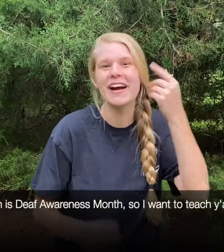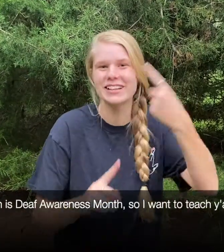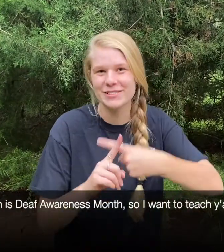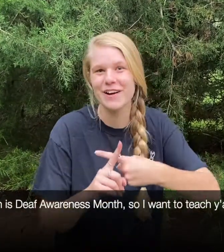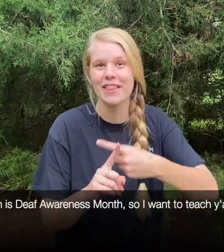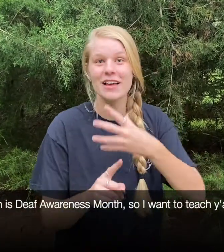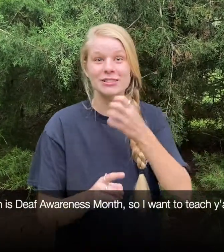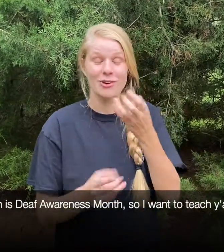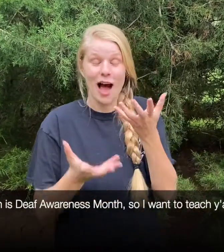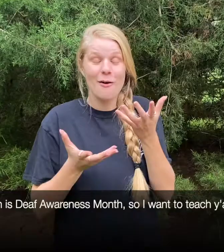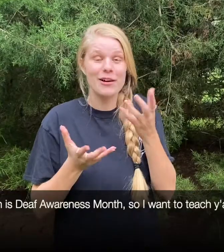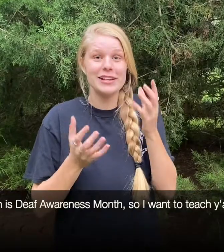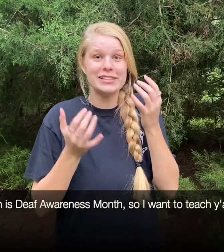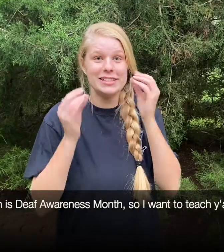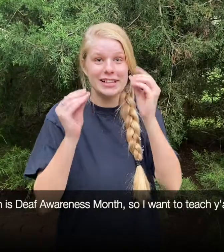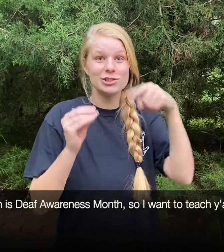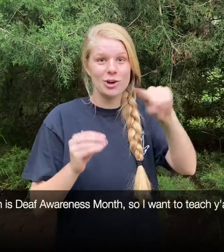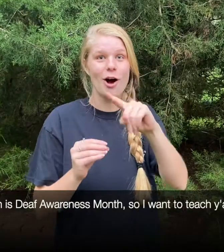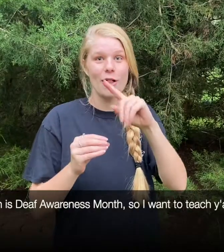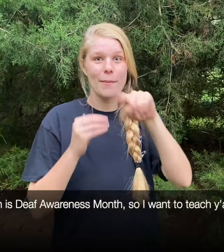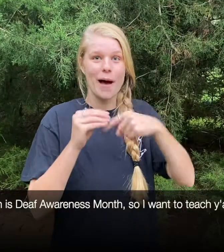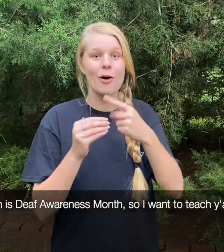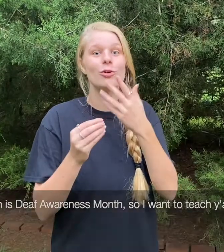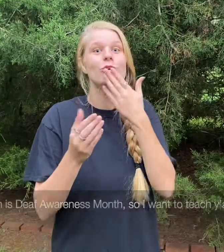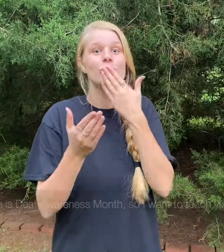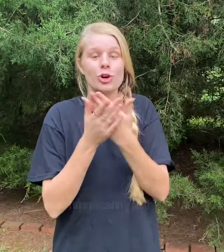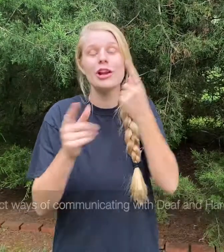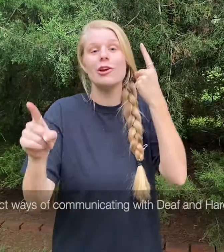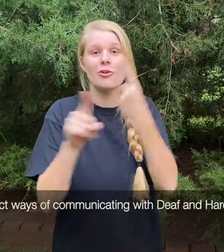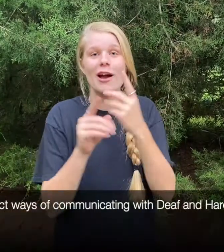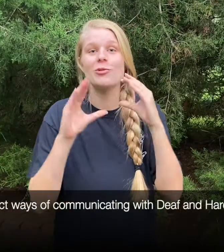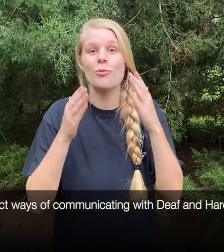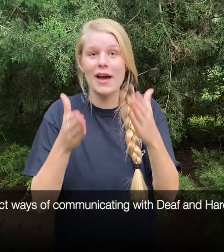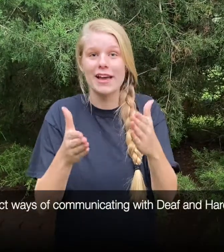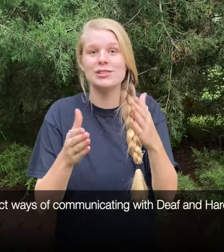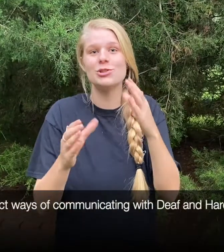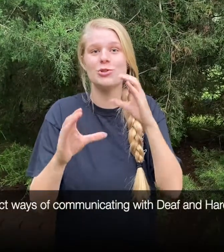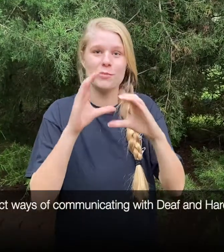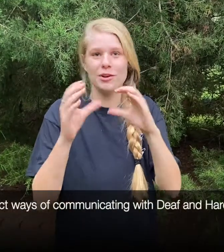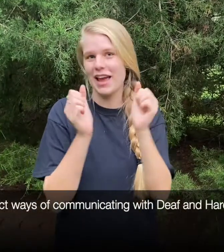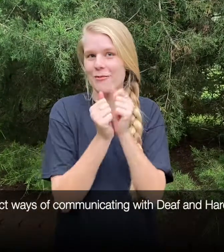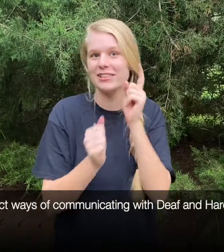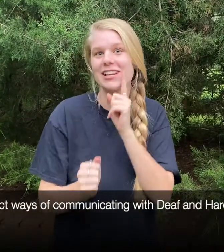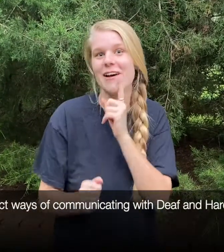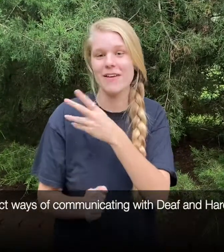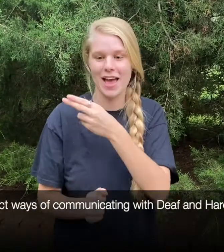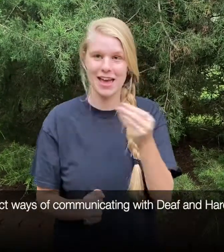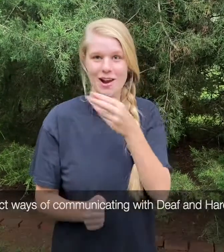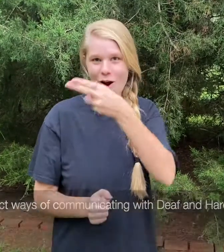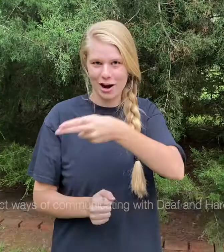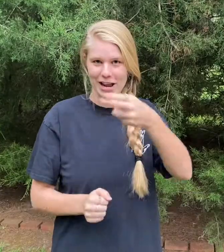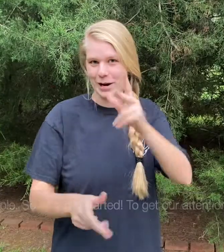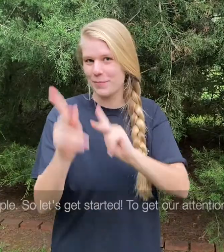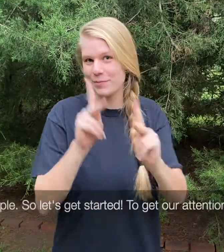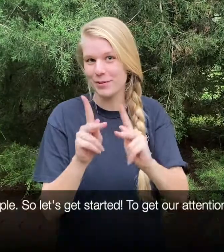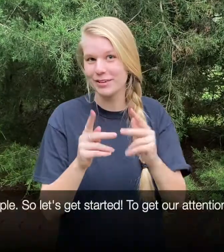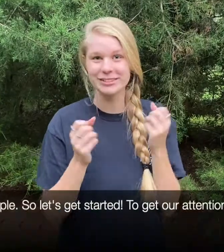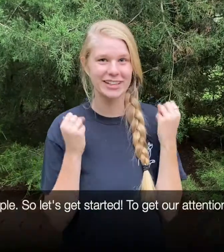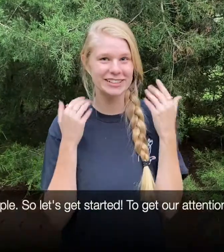Awareness Month. So I want to teach y'all about good and correct ways to communicate with deaf and hard of hearing people. So let's get